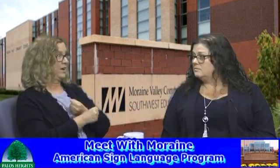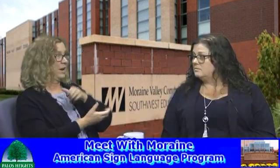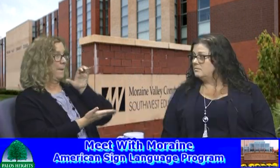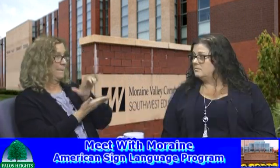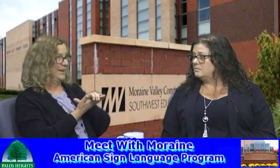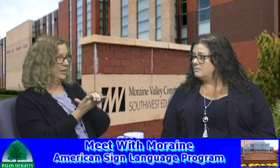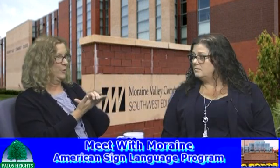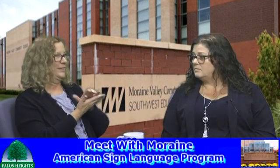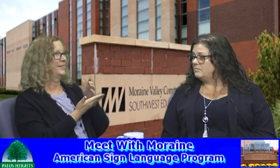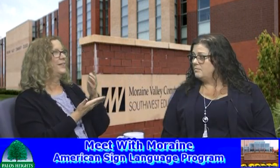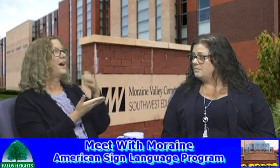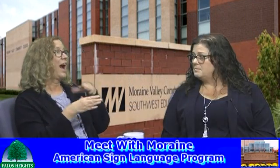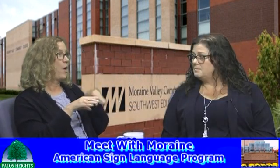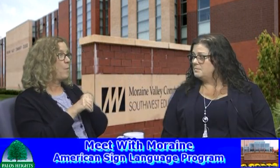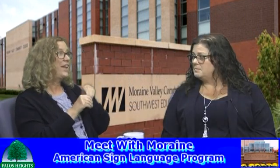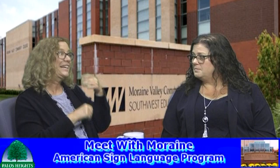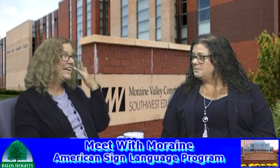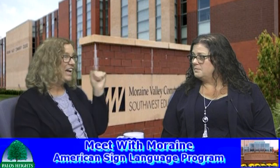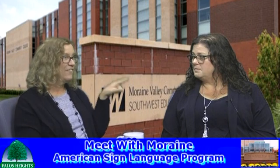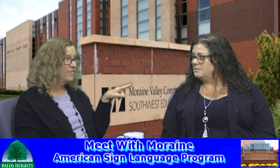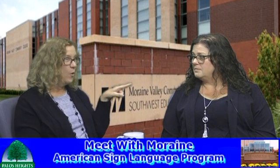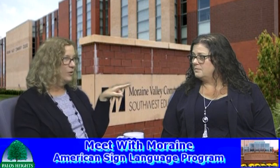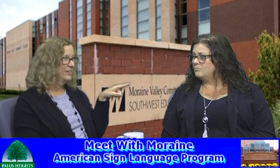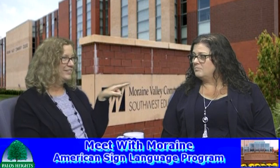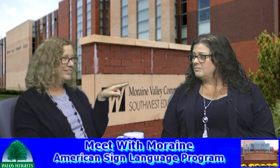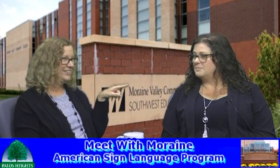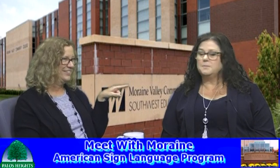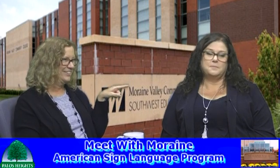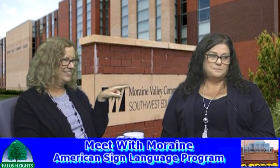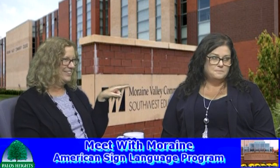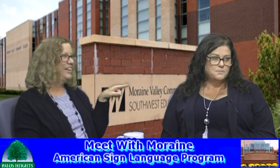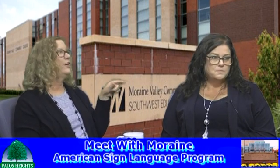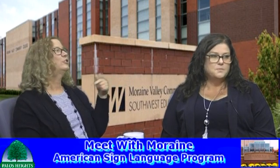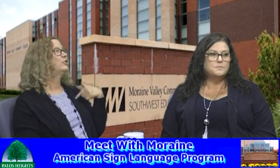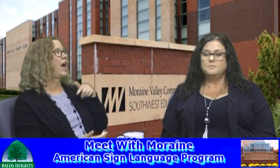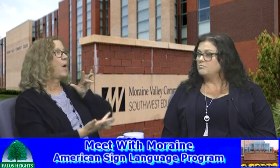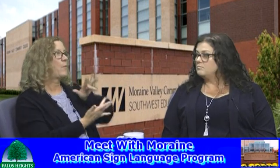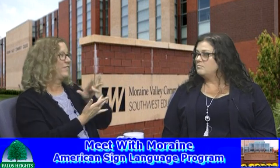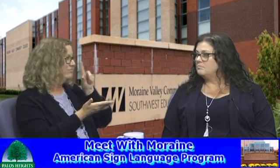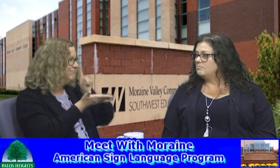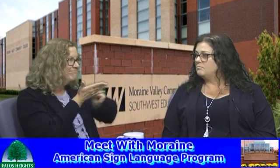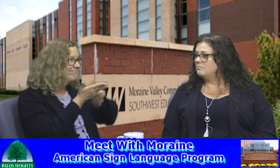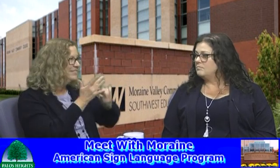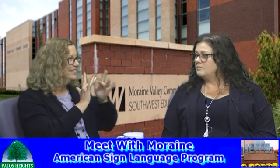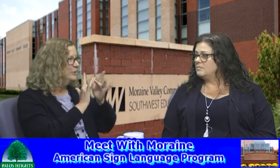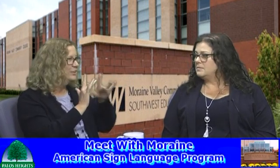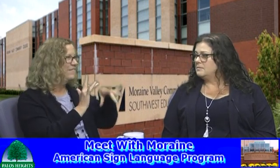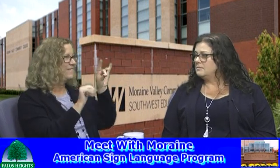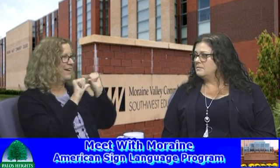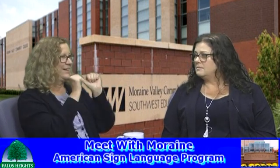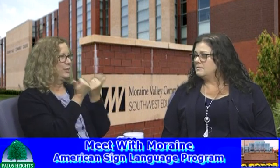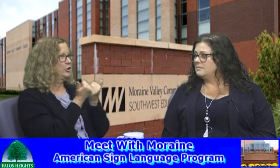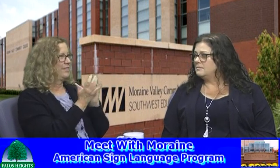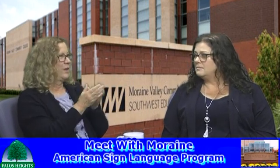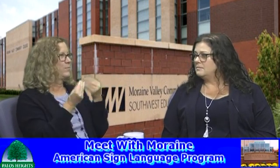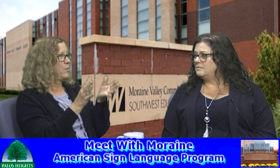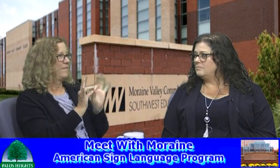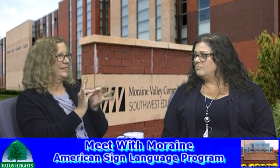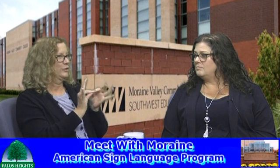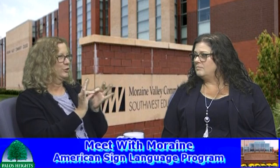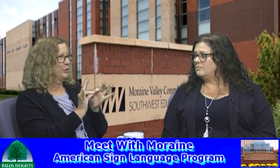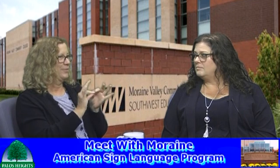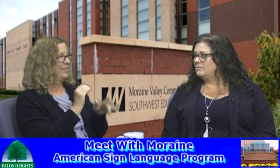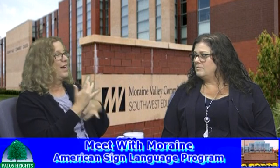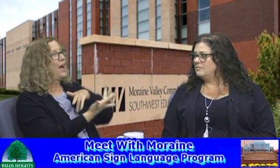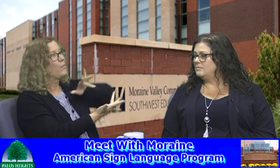great question. When I got married in California at the time, and so I had to do some research online.